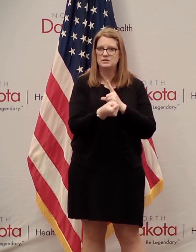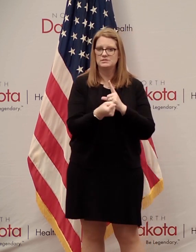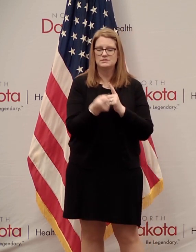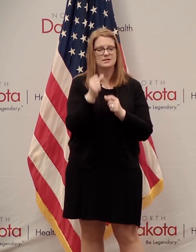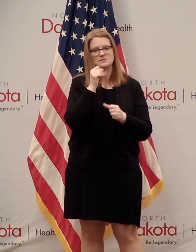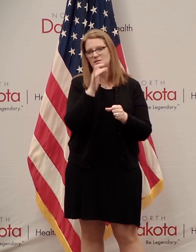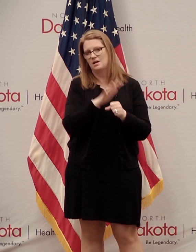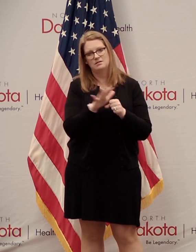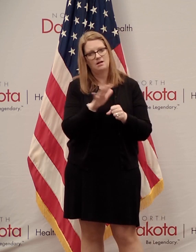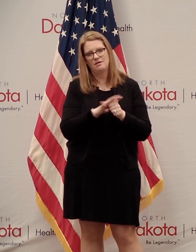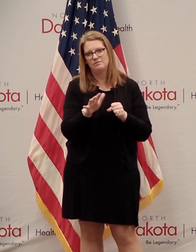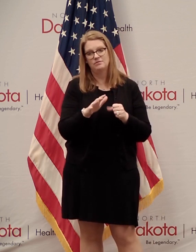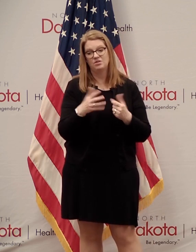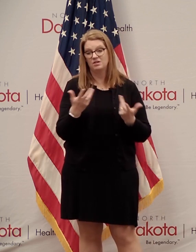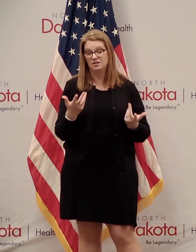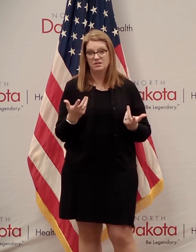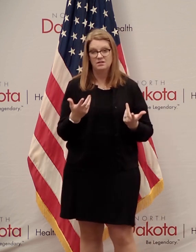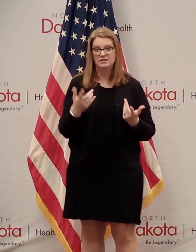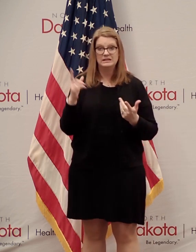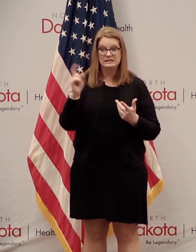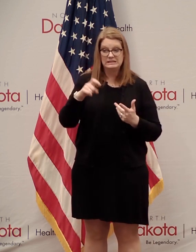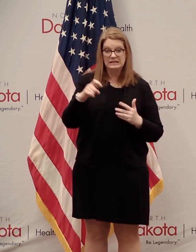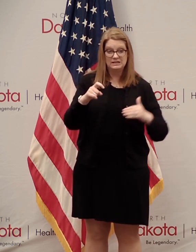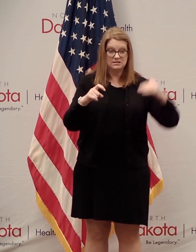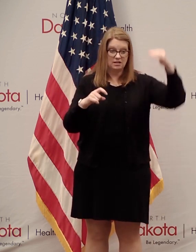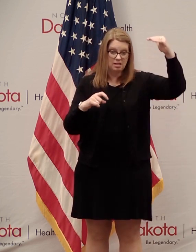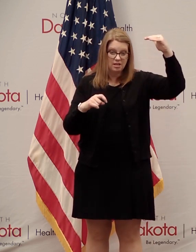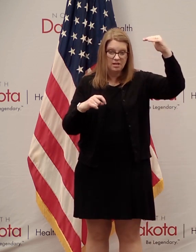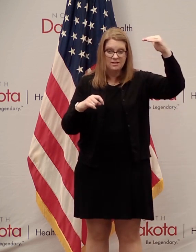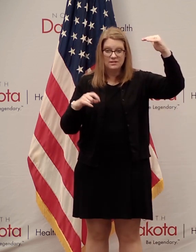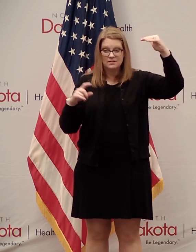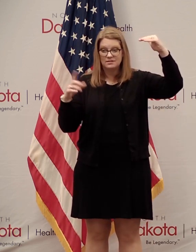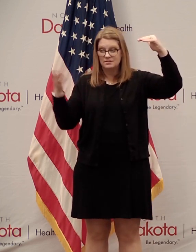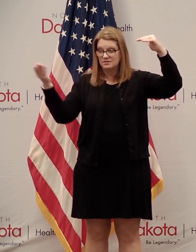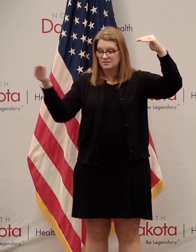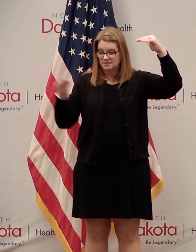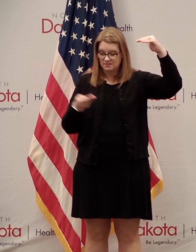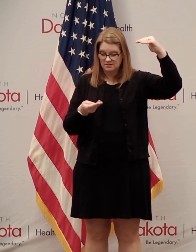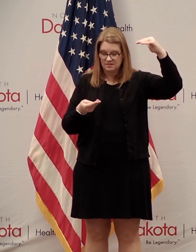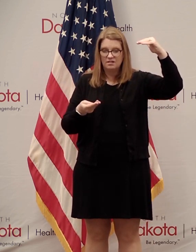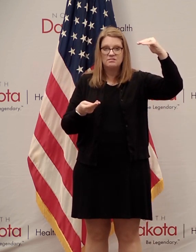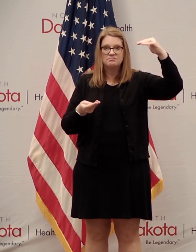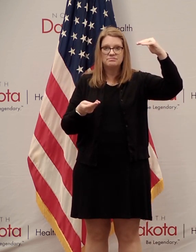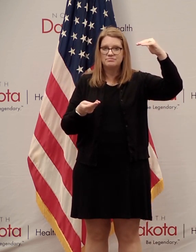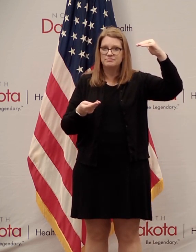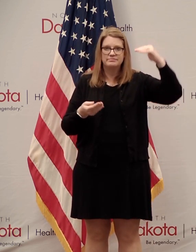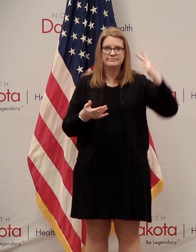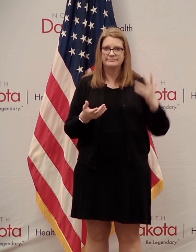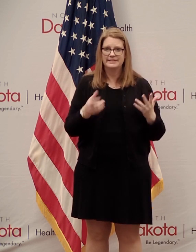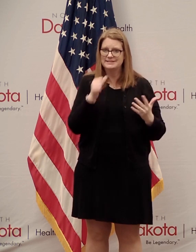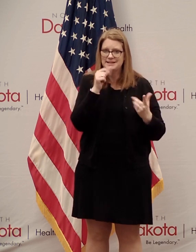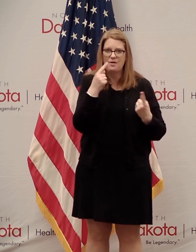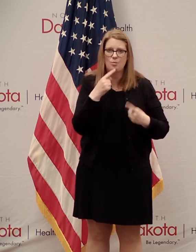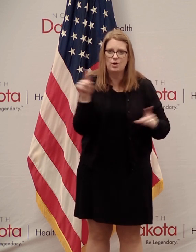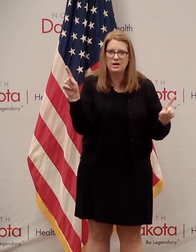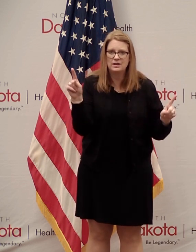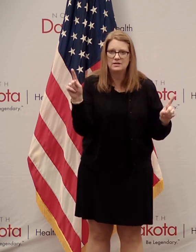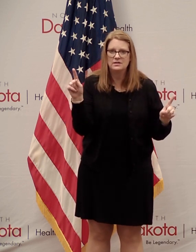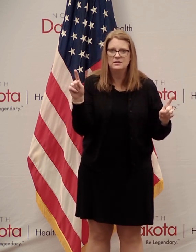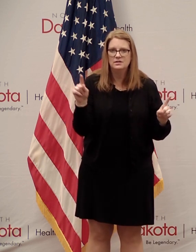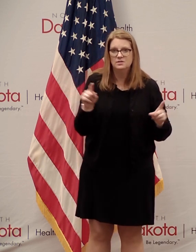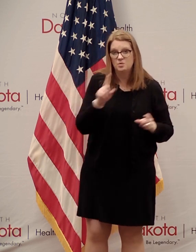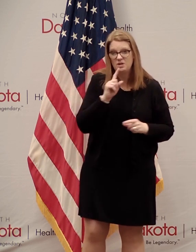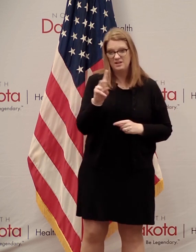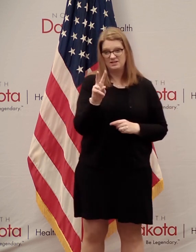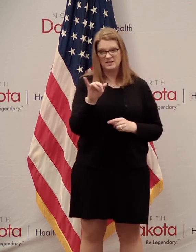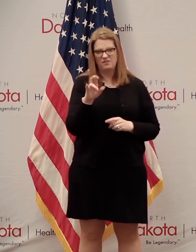enough or isn't coming close to meet the need. And so we want to continue to listen, continue to work with you. And of course, what we want to do is get this virus behind